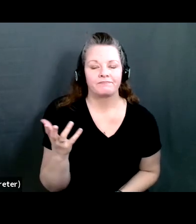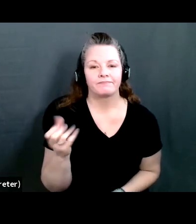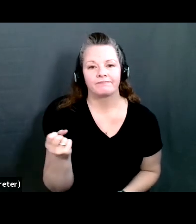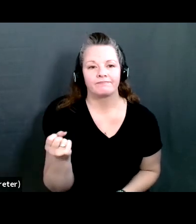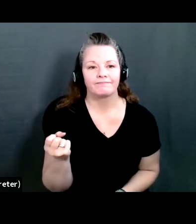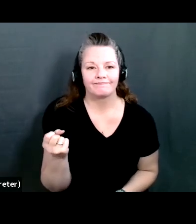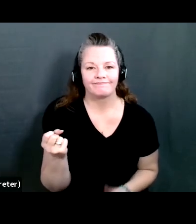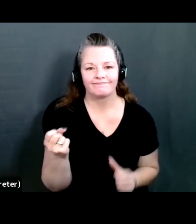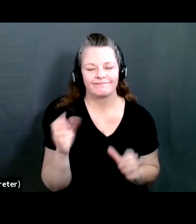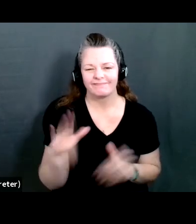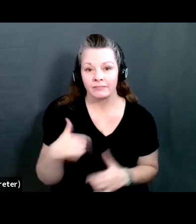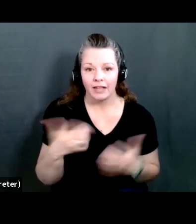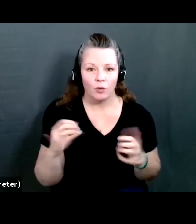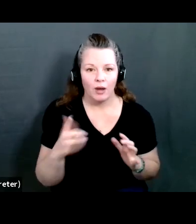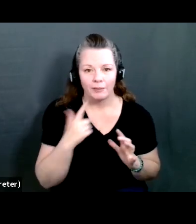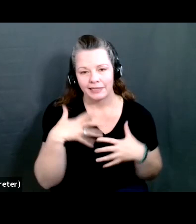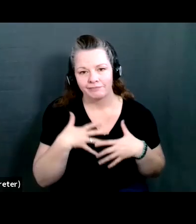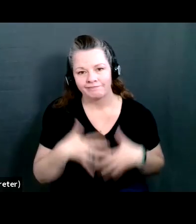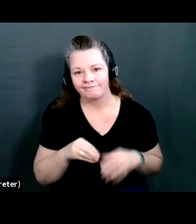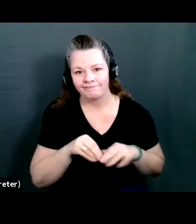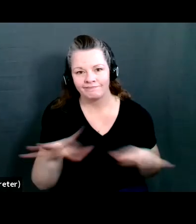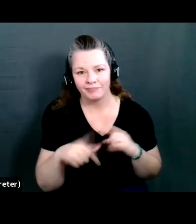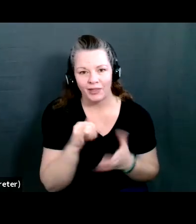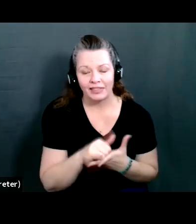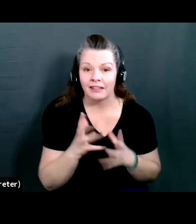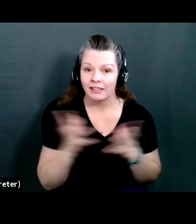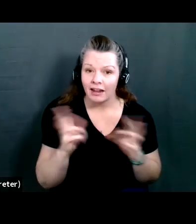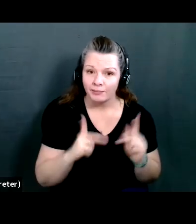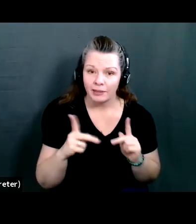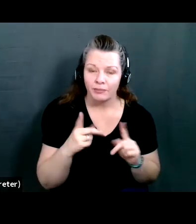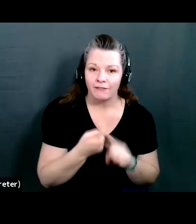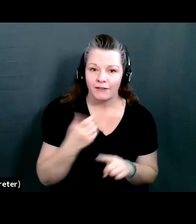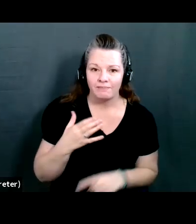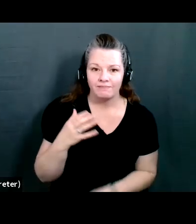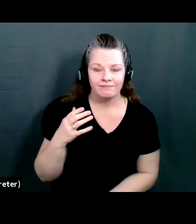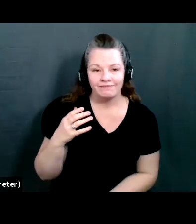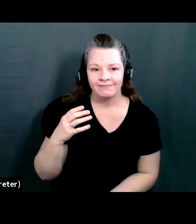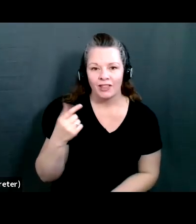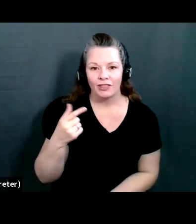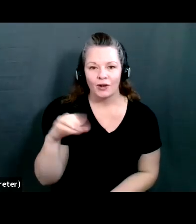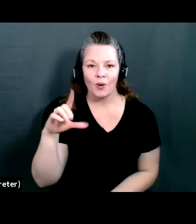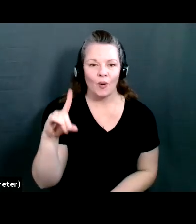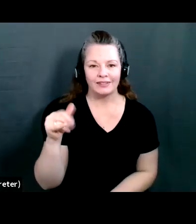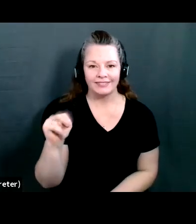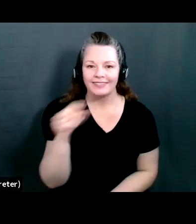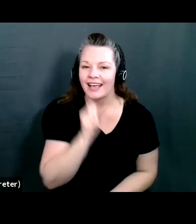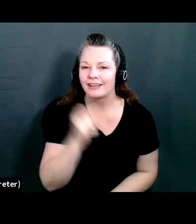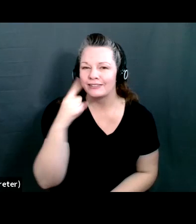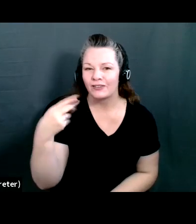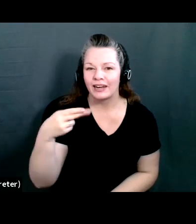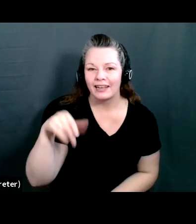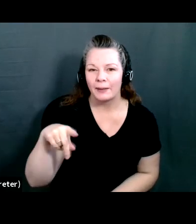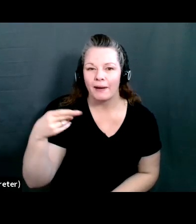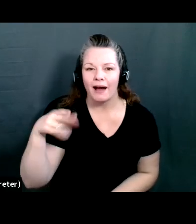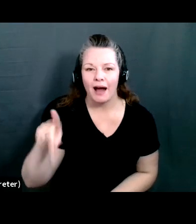and I don't wanna be a downer about this. A lot of people like from the golden age of hip hop keep like checking out